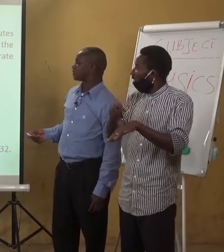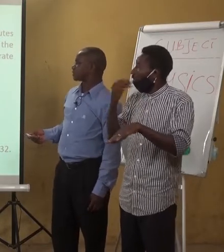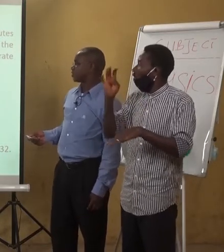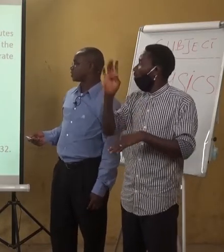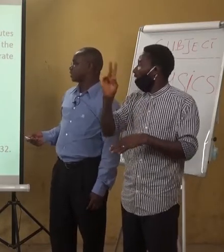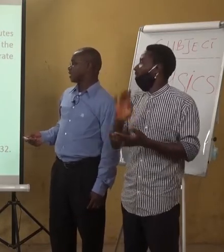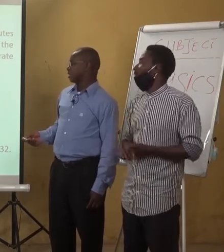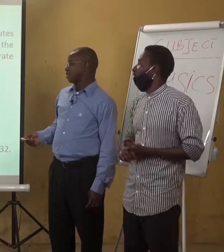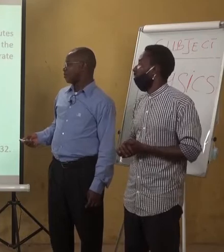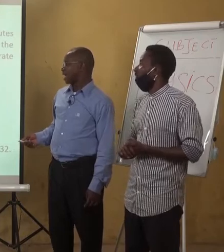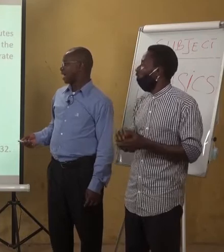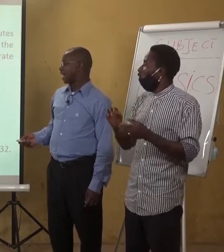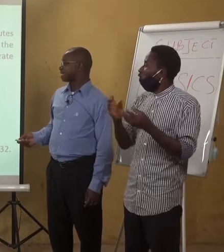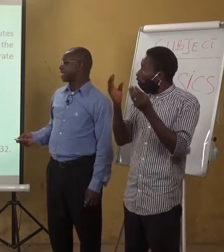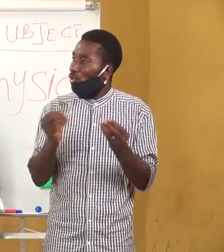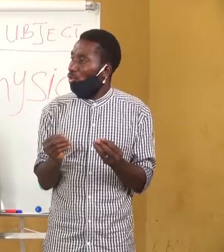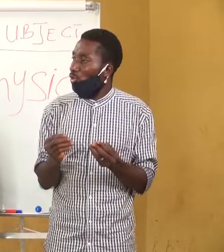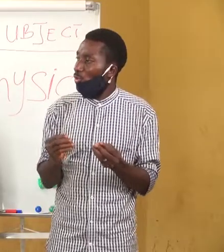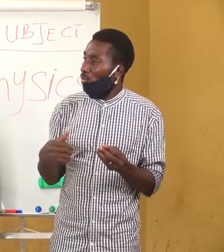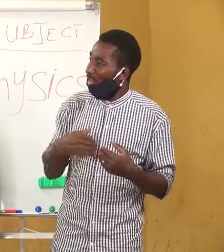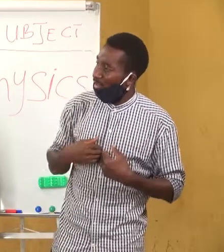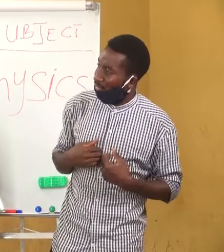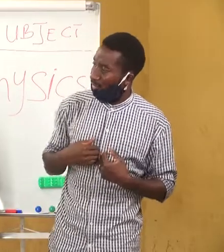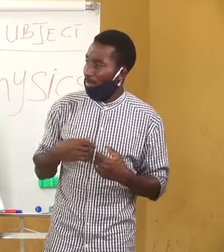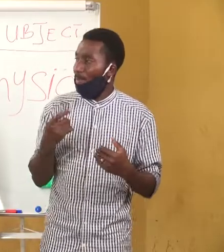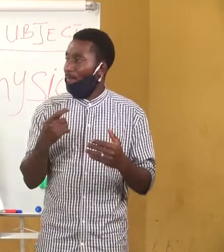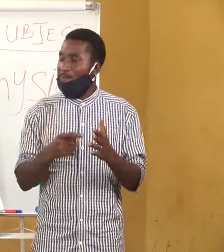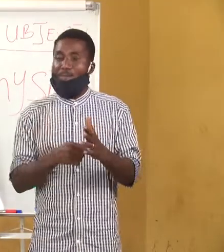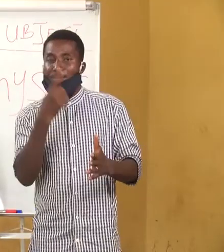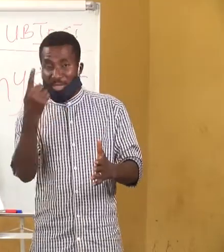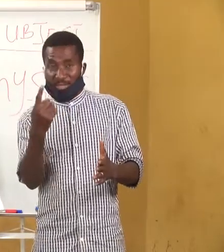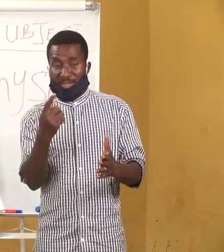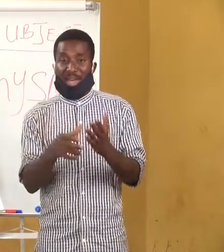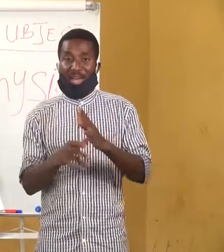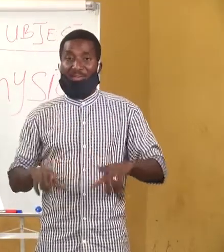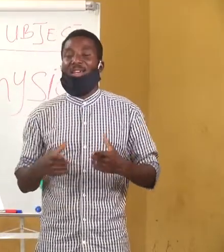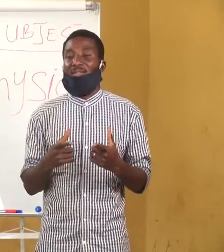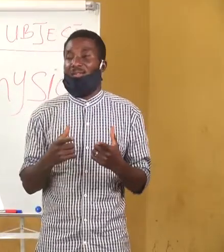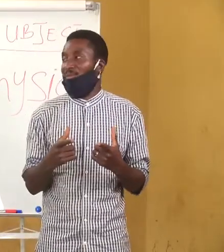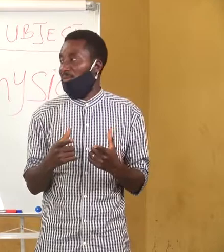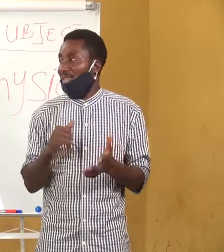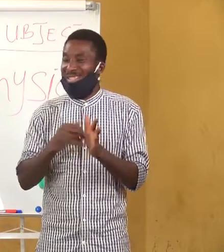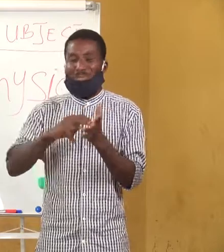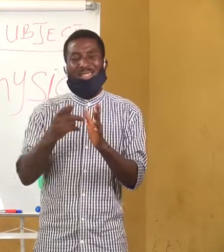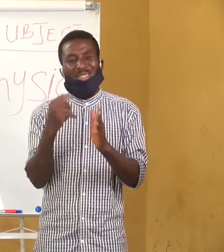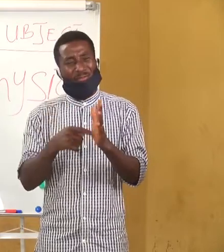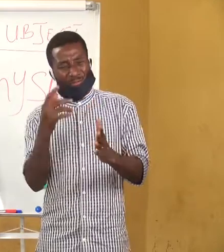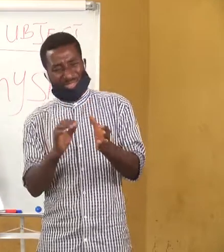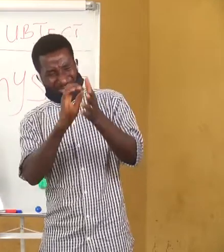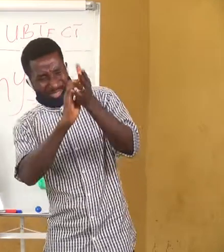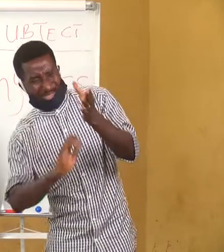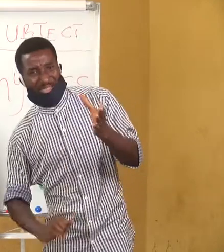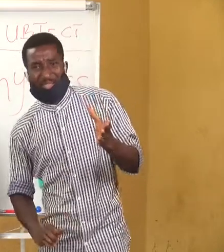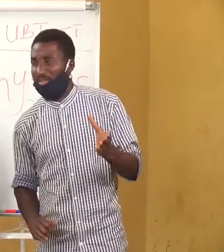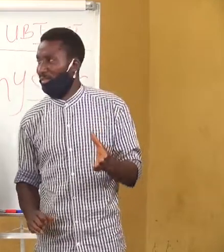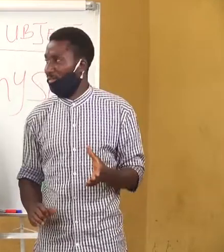of such number? And then when we talk of phase half-life, it just refers to the phase decay. What is a